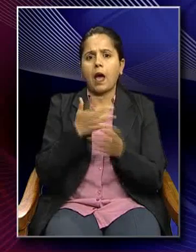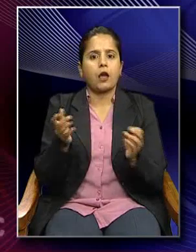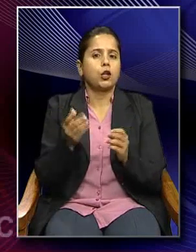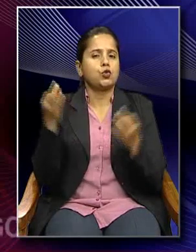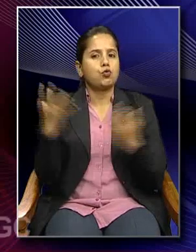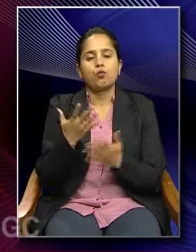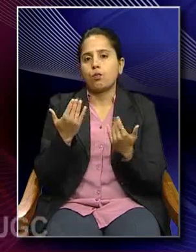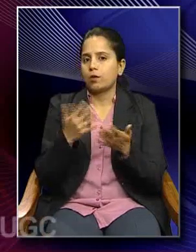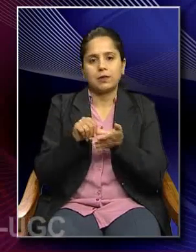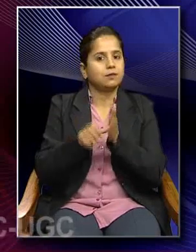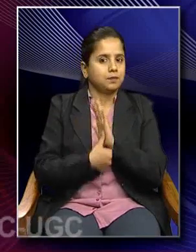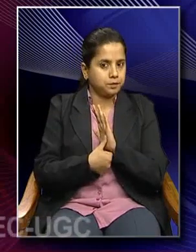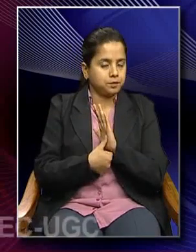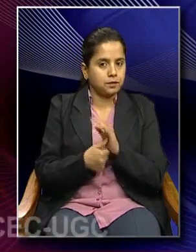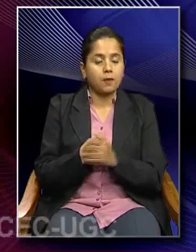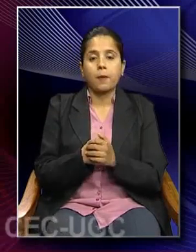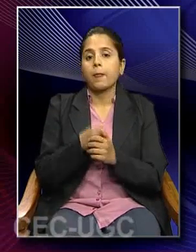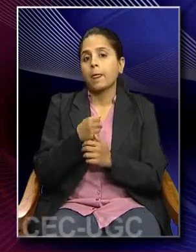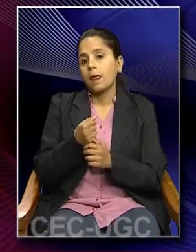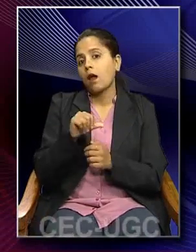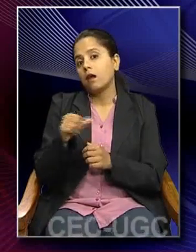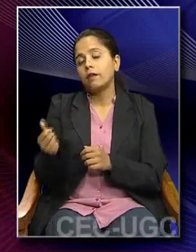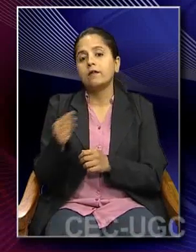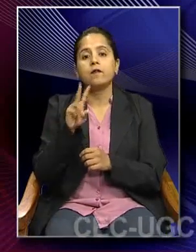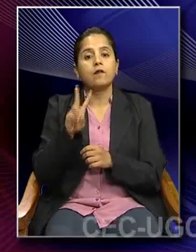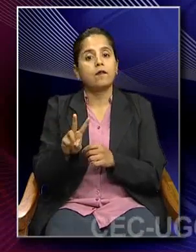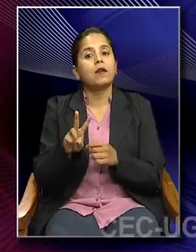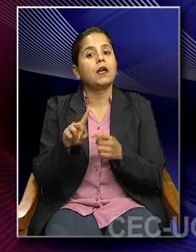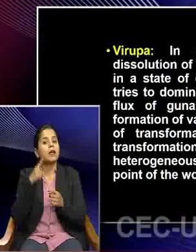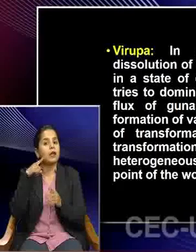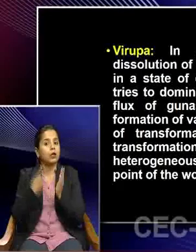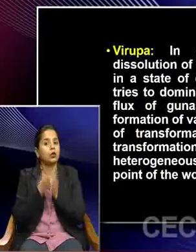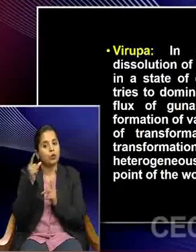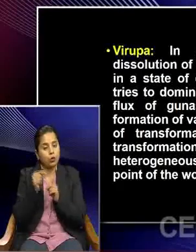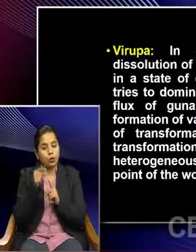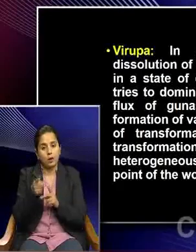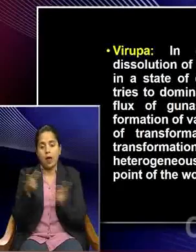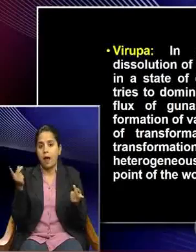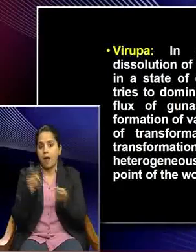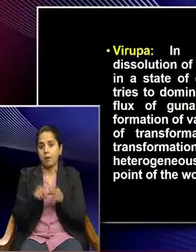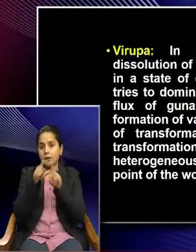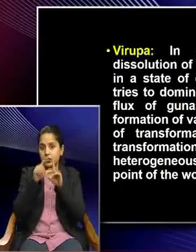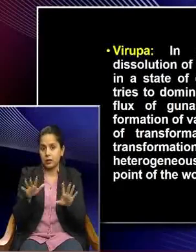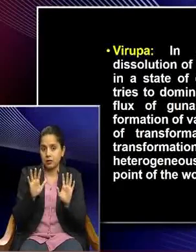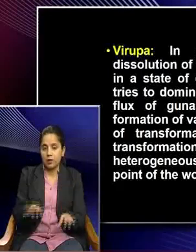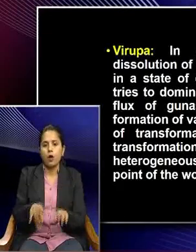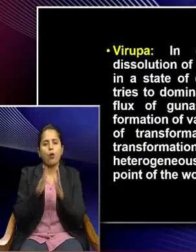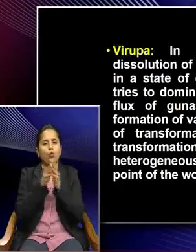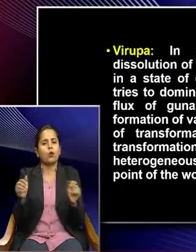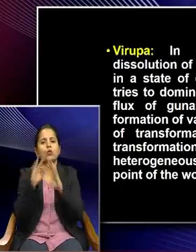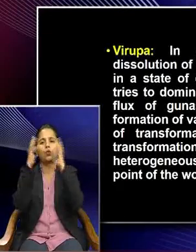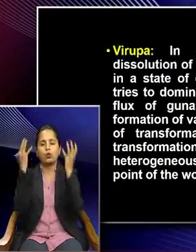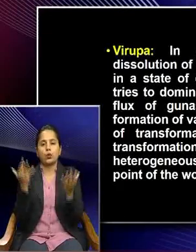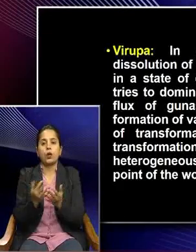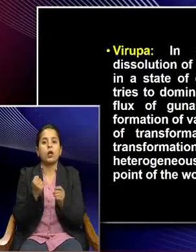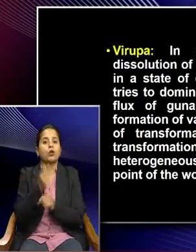new. Now Virup. In the case of Pralay or dissolution of the world, the